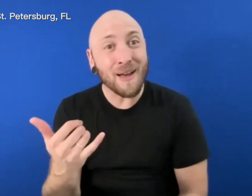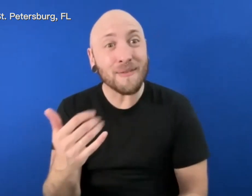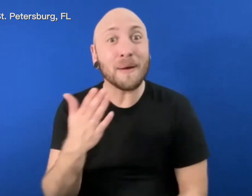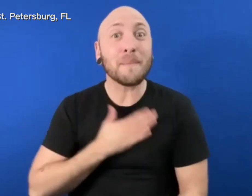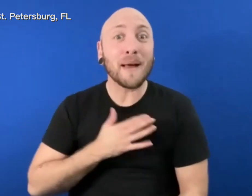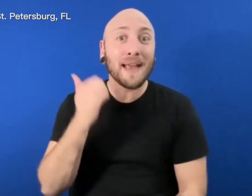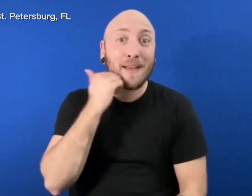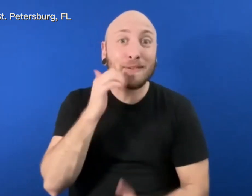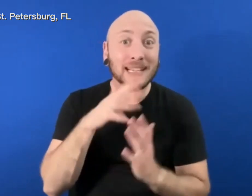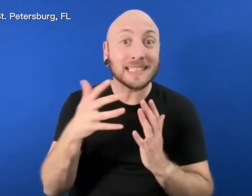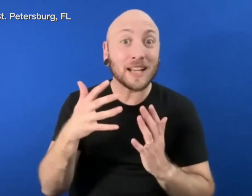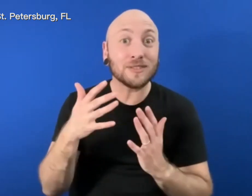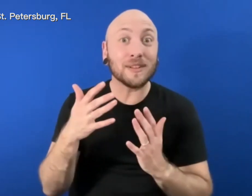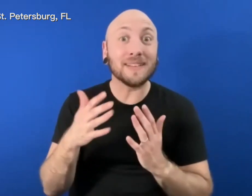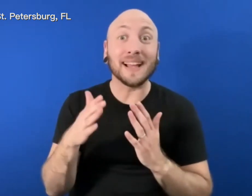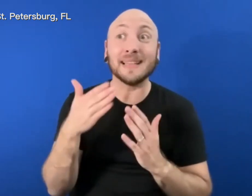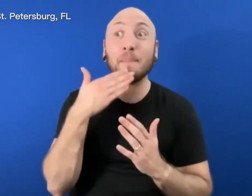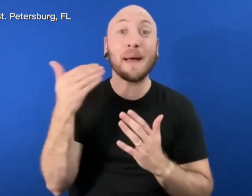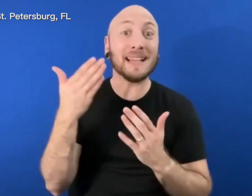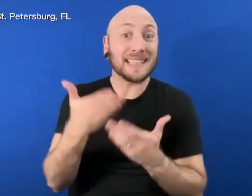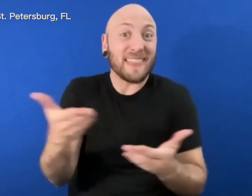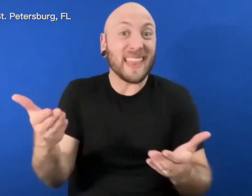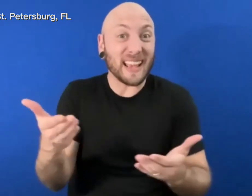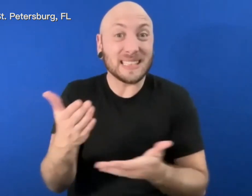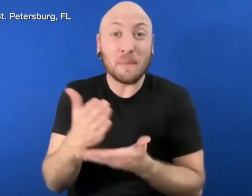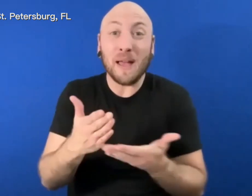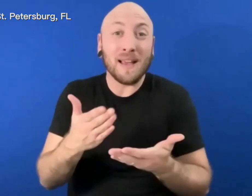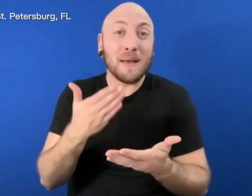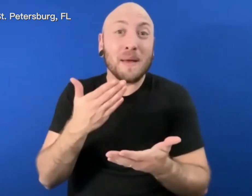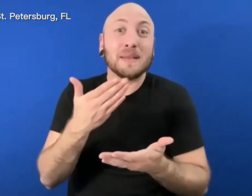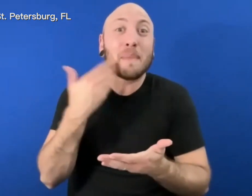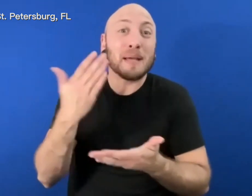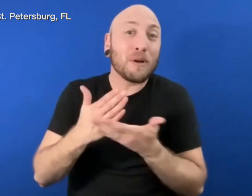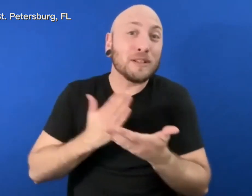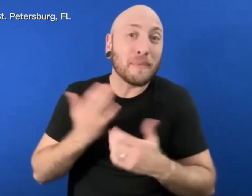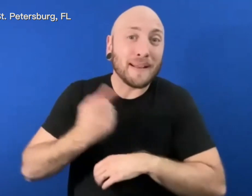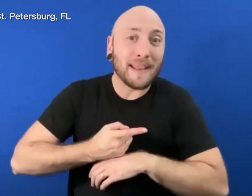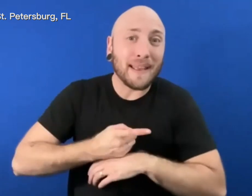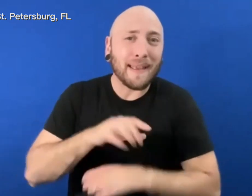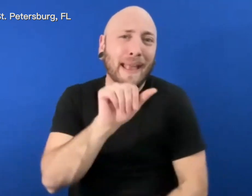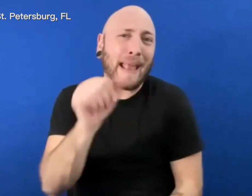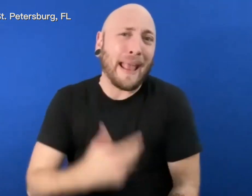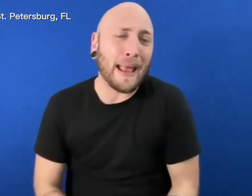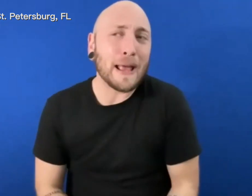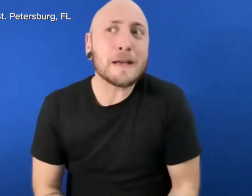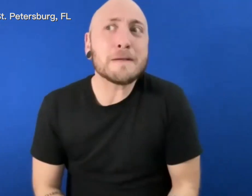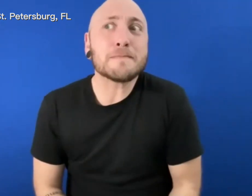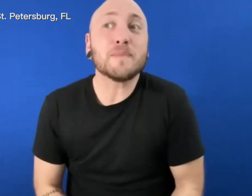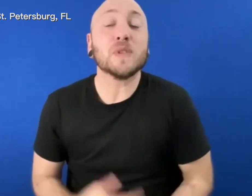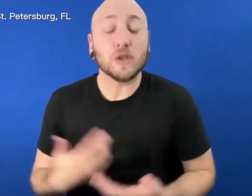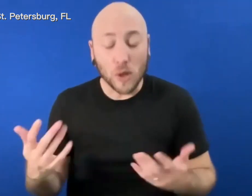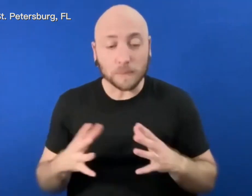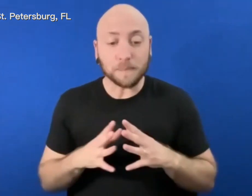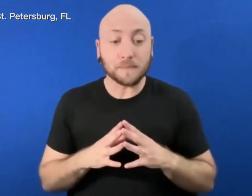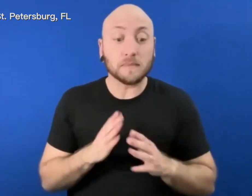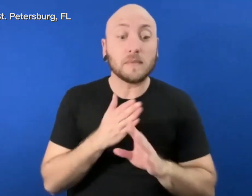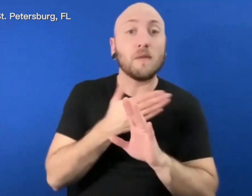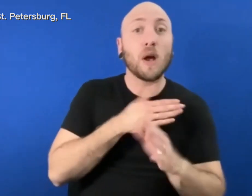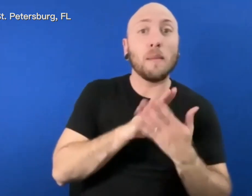schedule has to do with Alcoholics Anonymous. And it's through working these spiritual principles